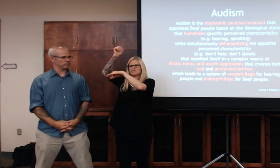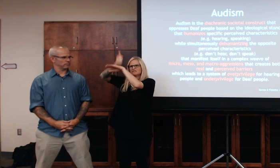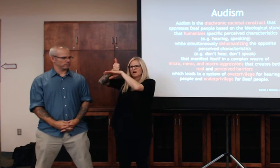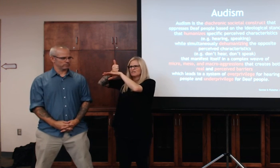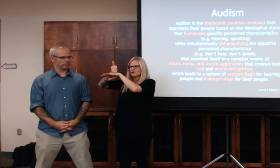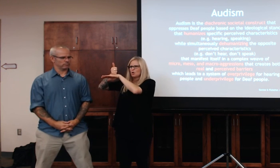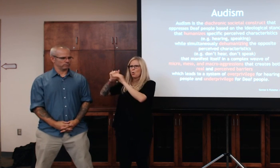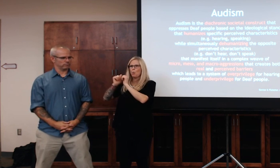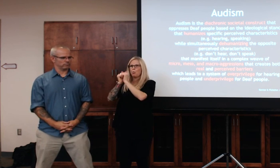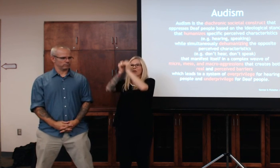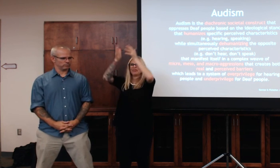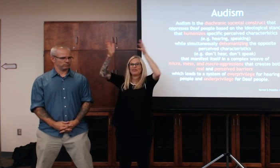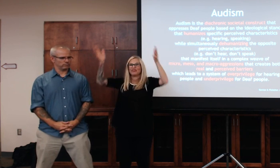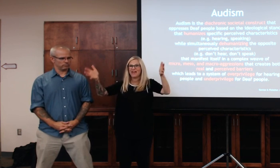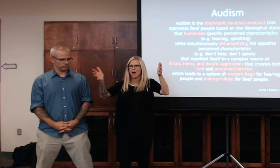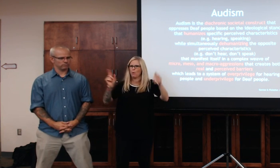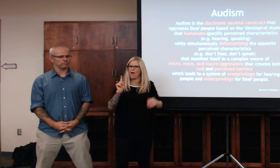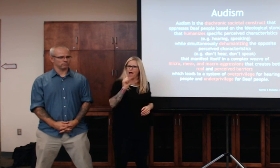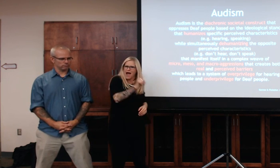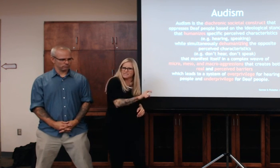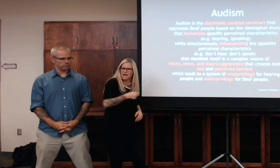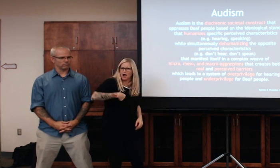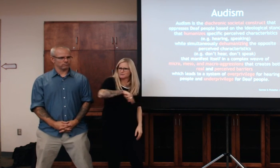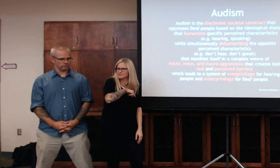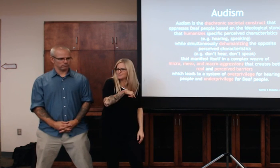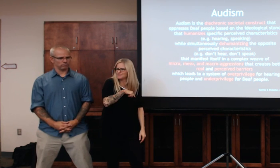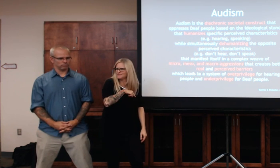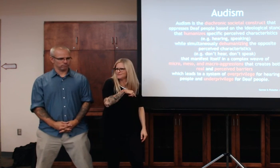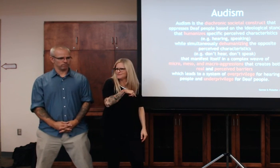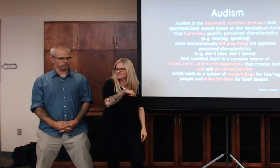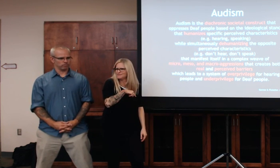Something that society has already had in place without asking us.